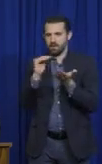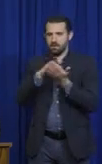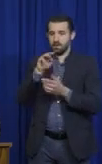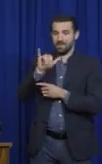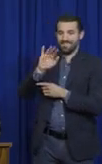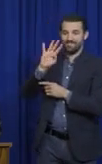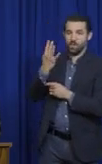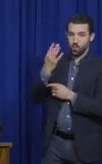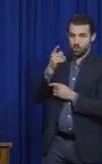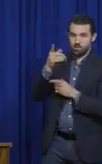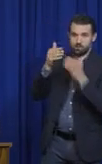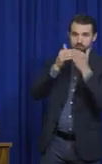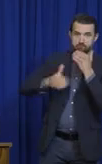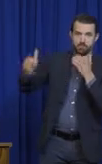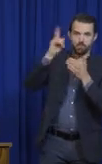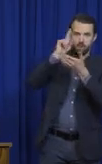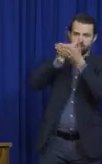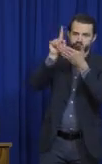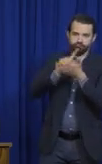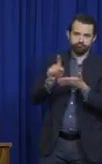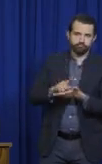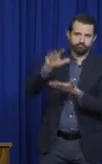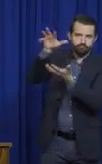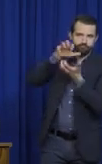every week will be receiving